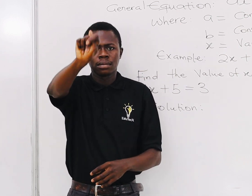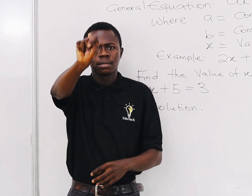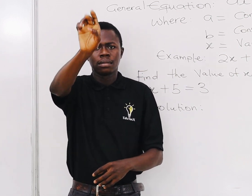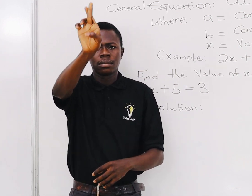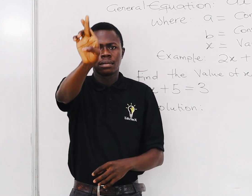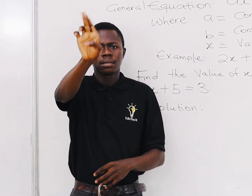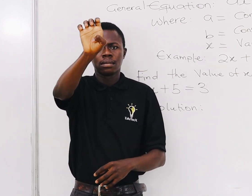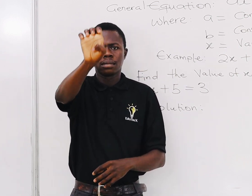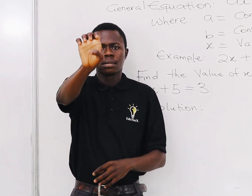meters